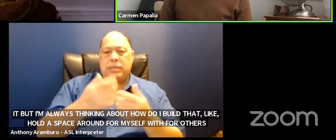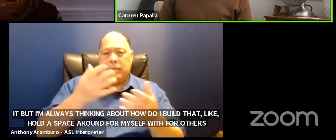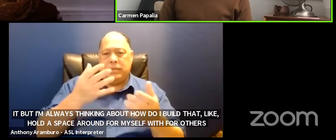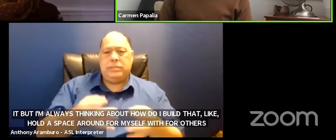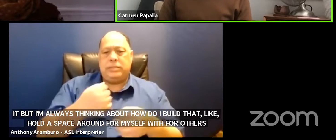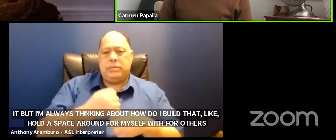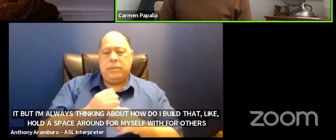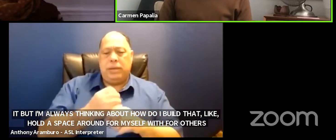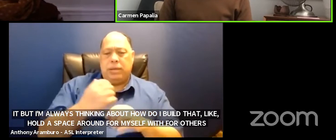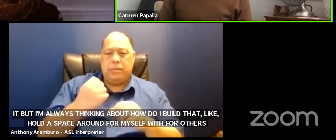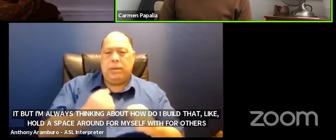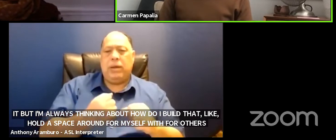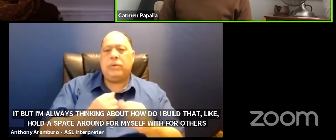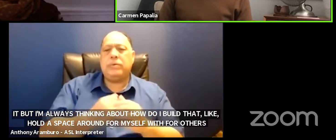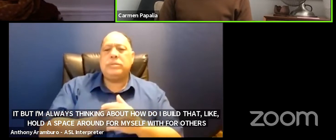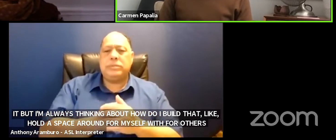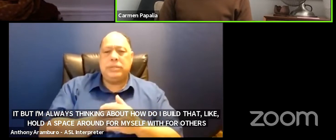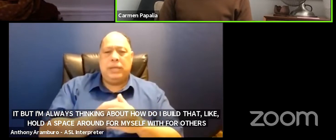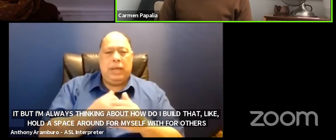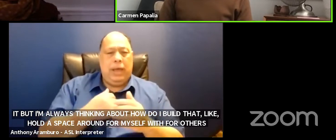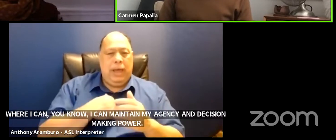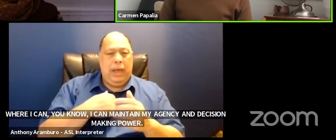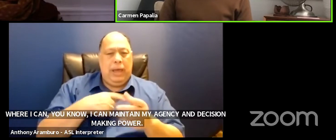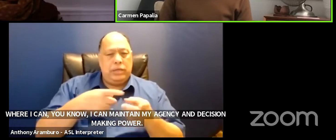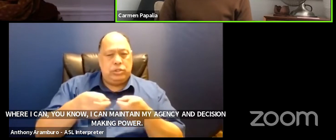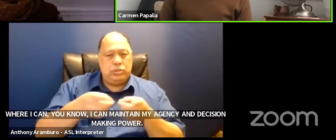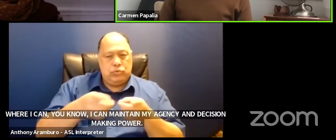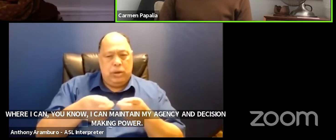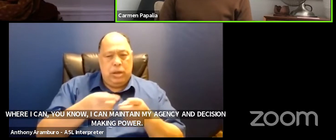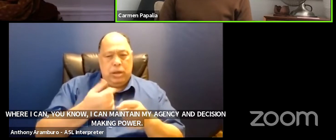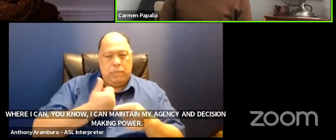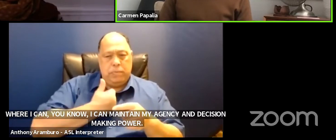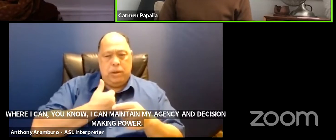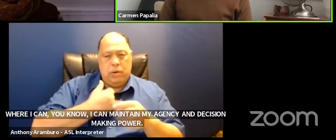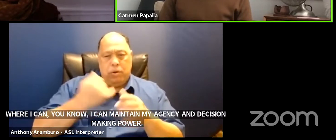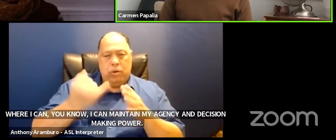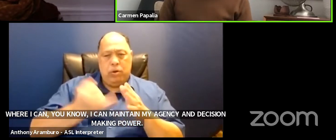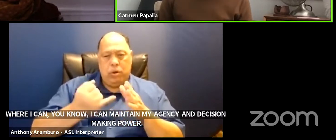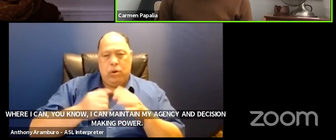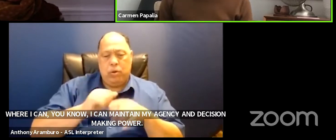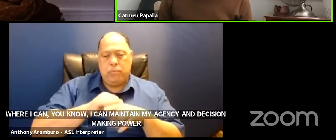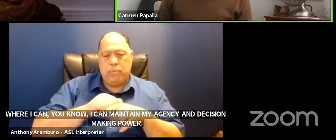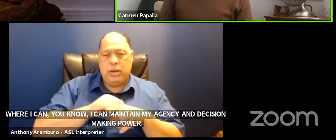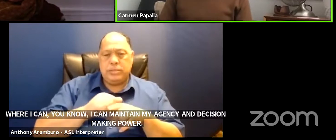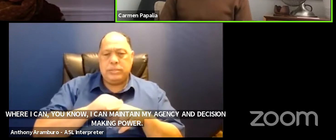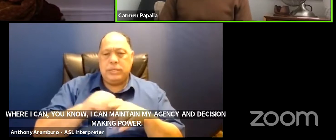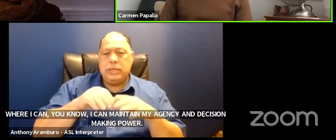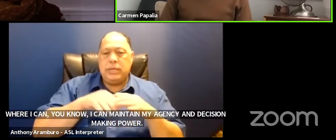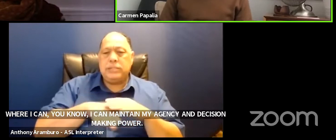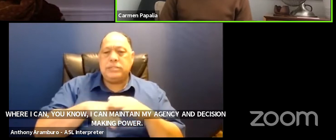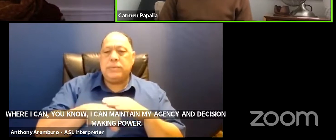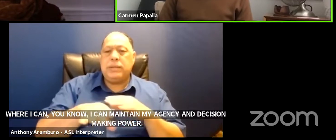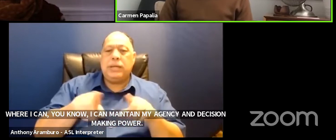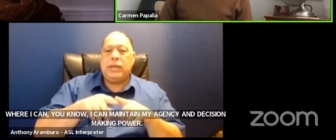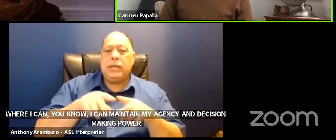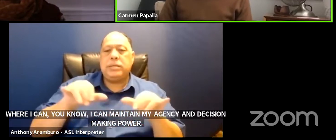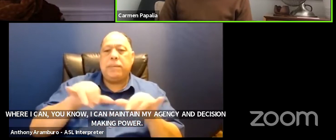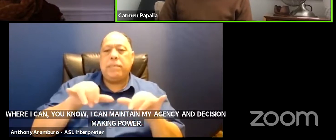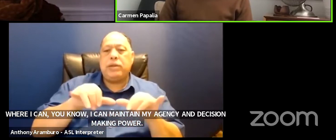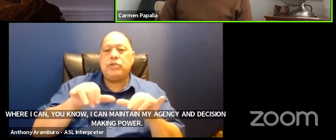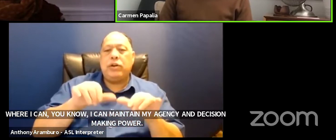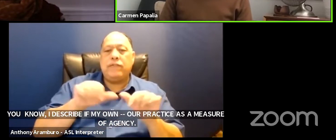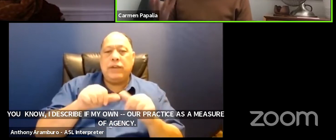power. I describe in my own art practice accessibility as a measure of agency.